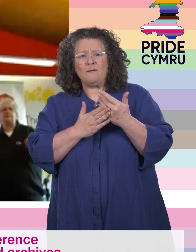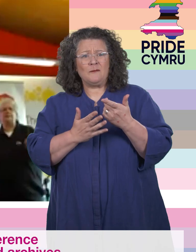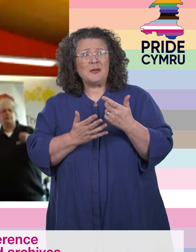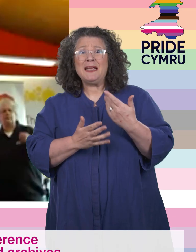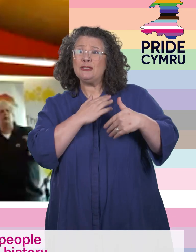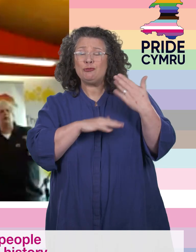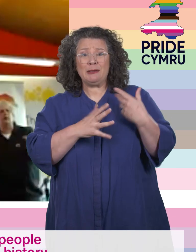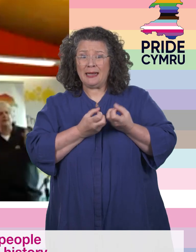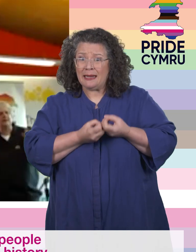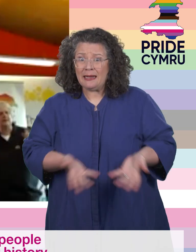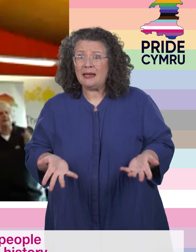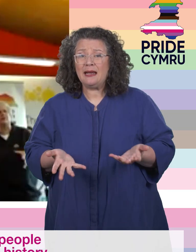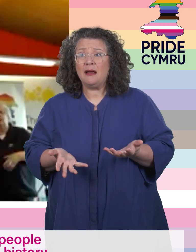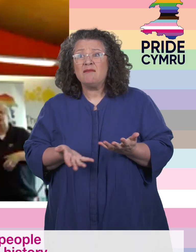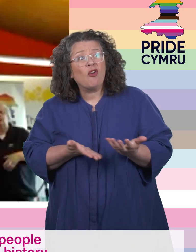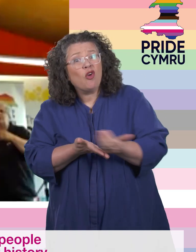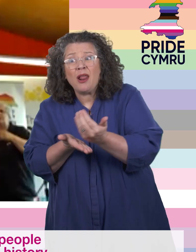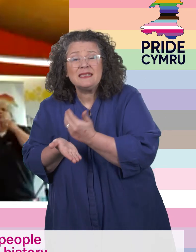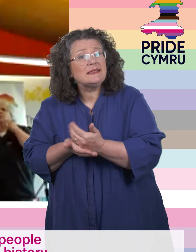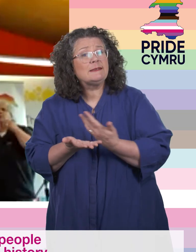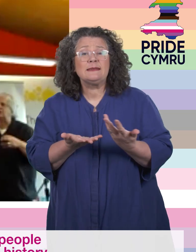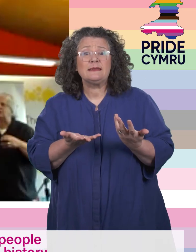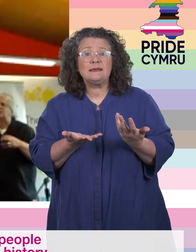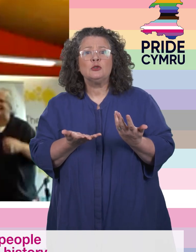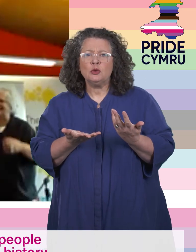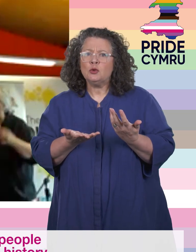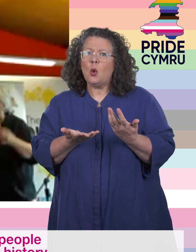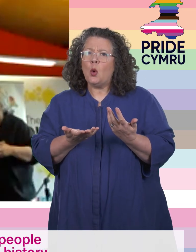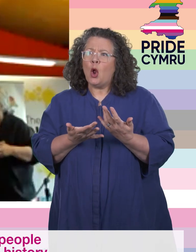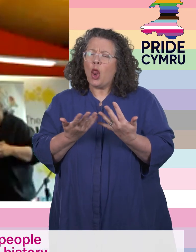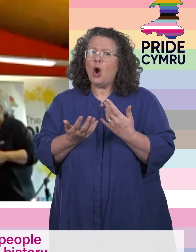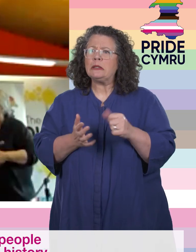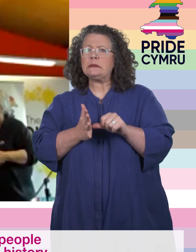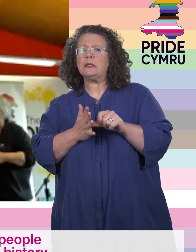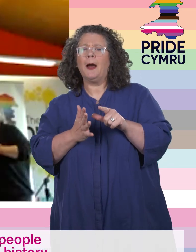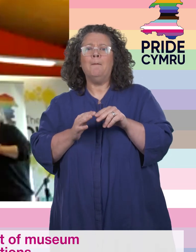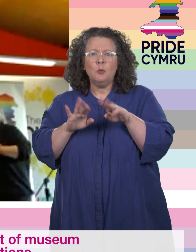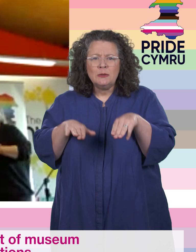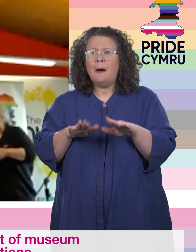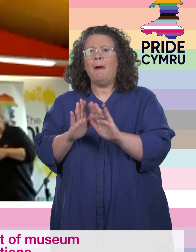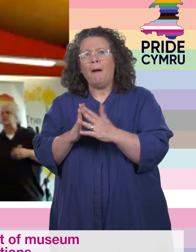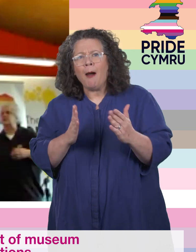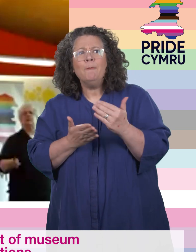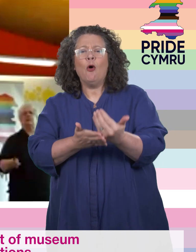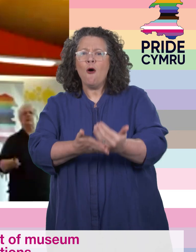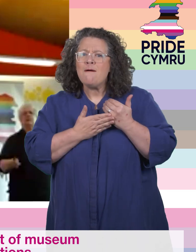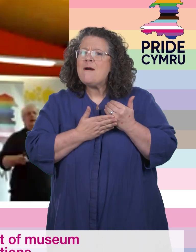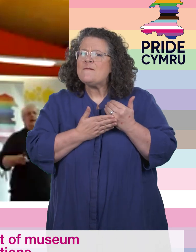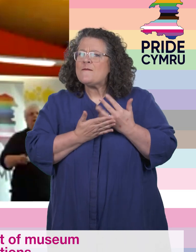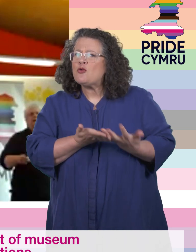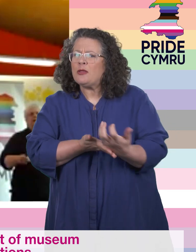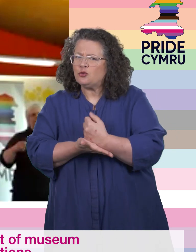archives, and our history, because people were not collecting our history. And you see this a